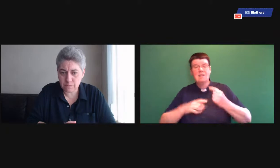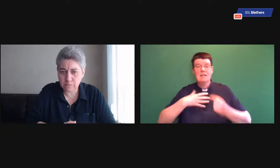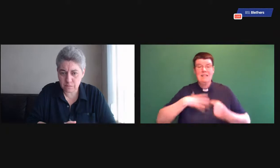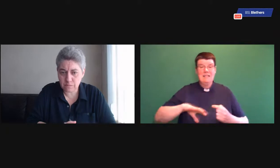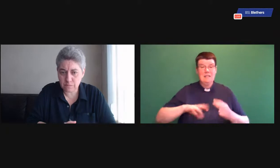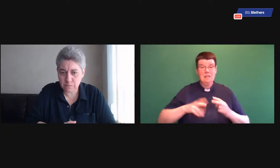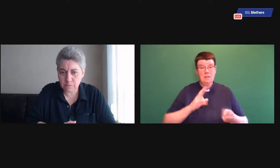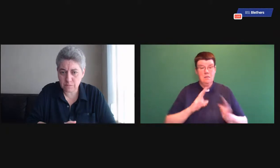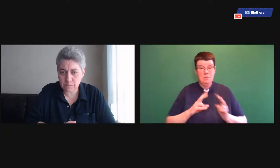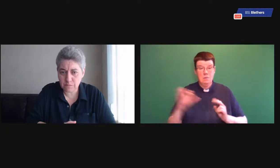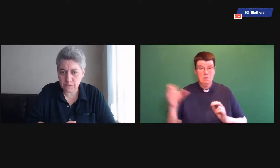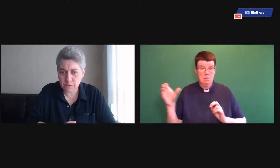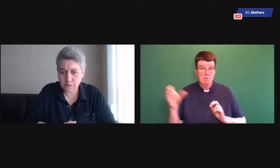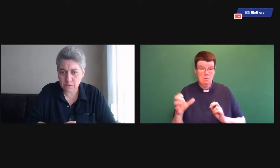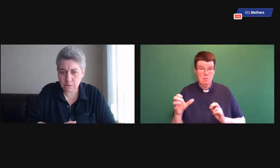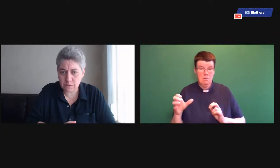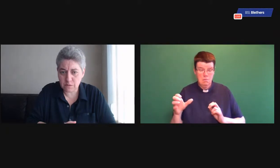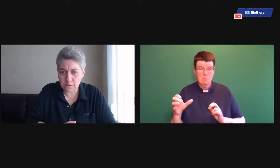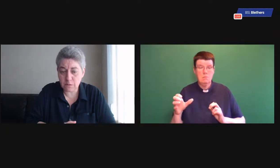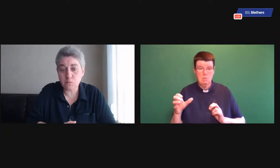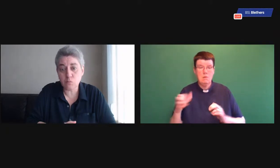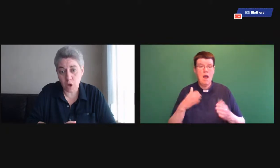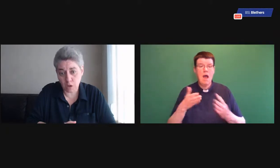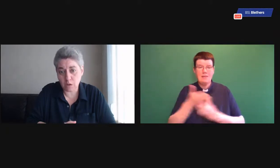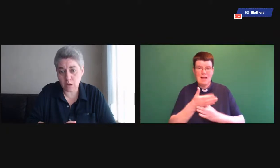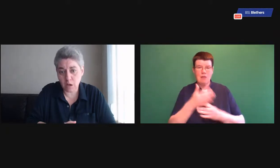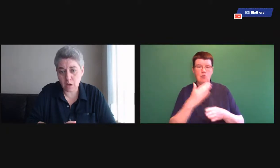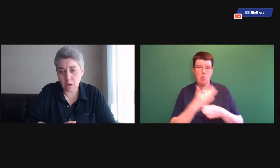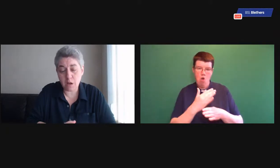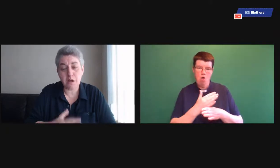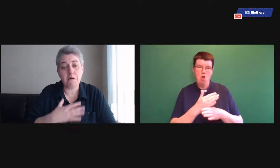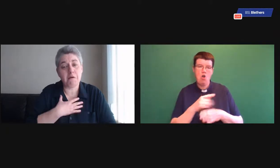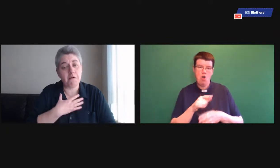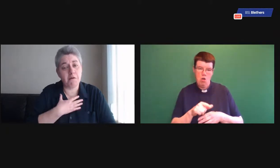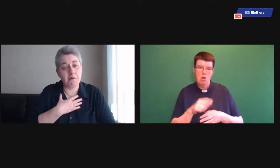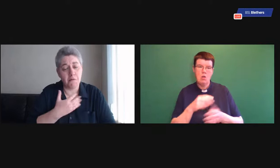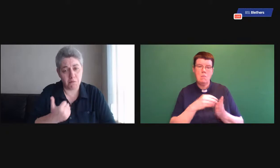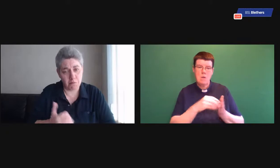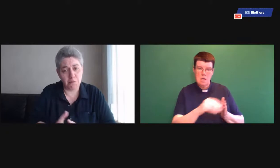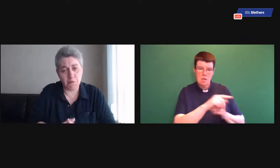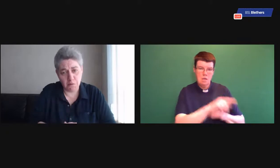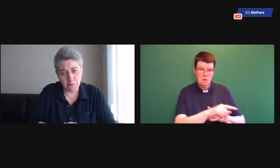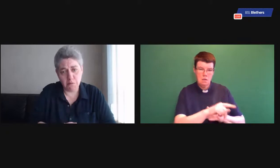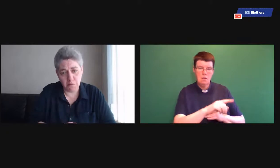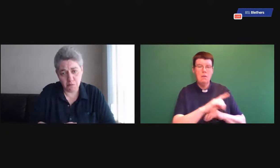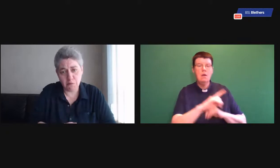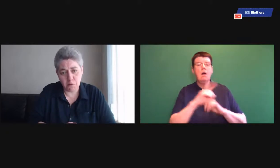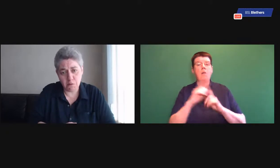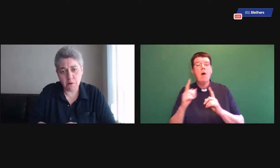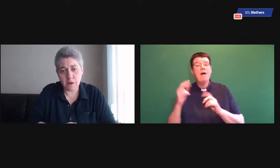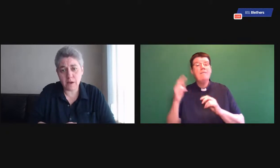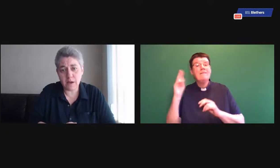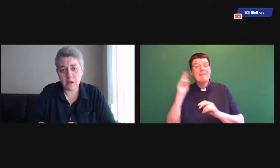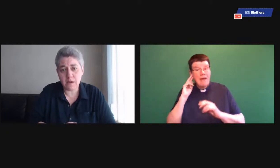or meetings or anything that's personal with an interpreter, I have access to work that will cover that.